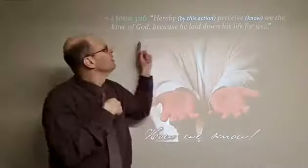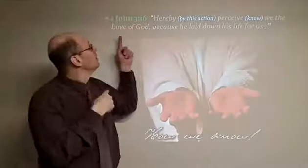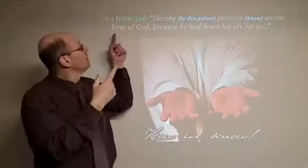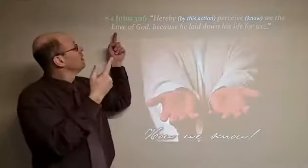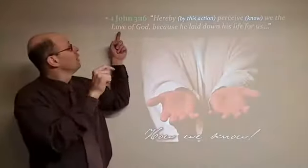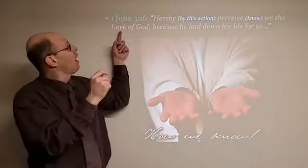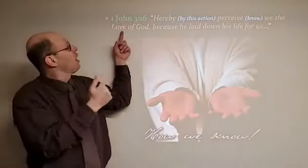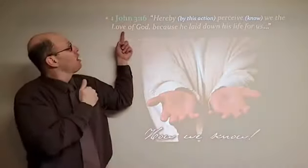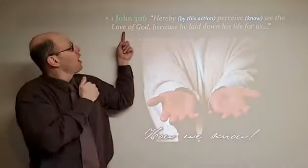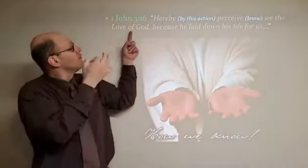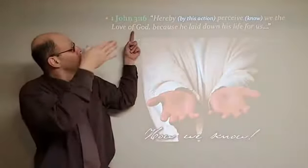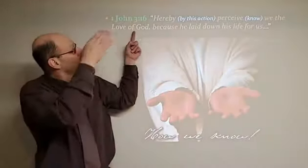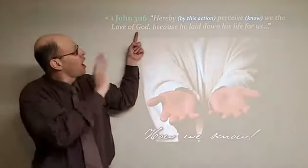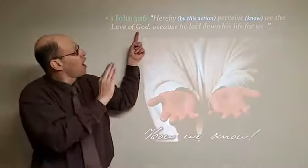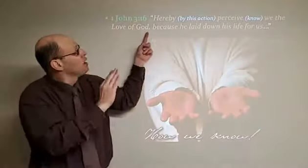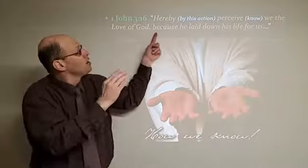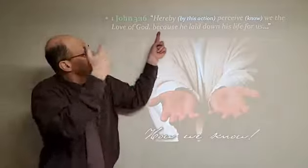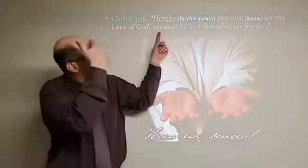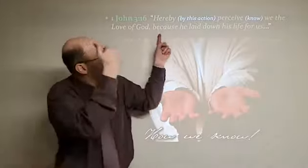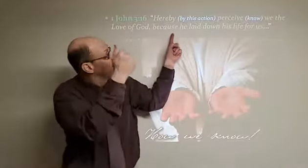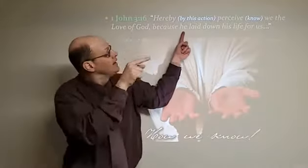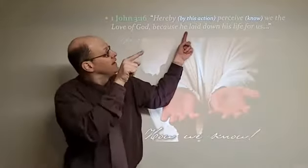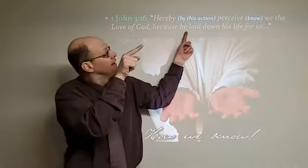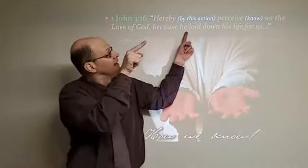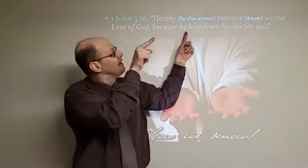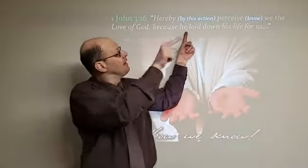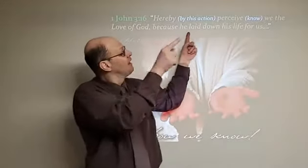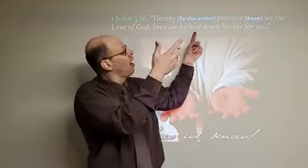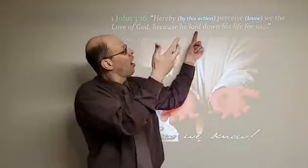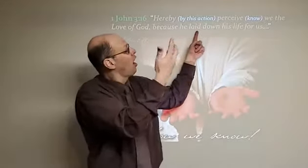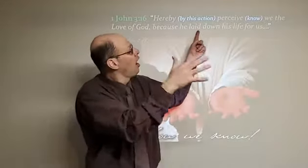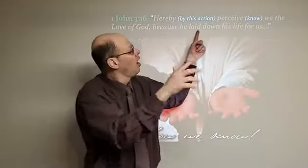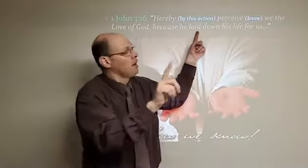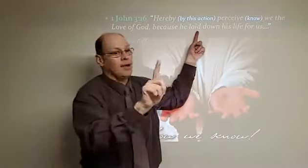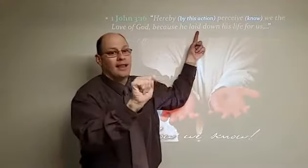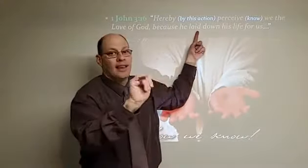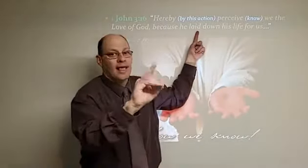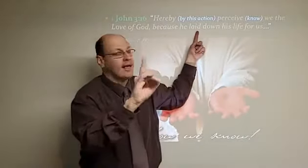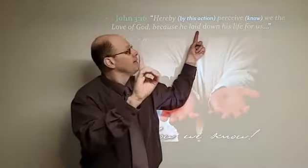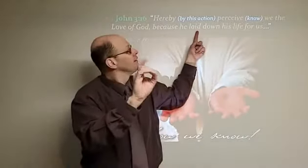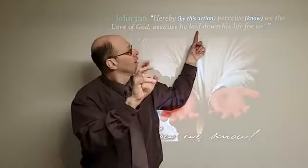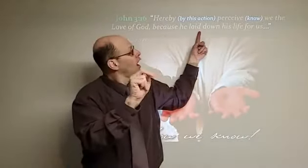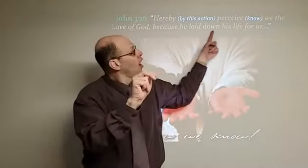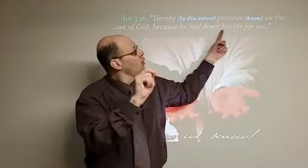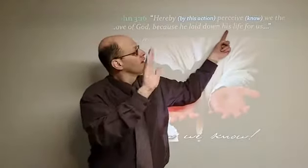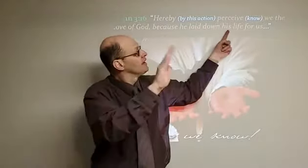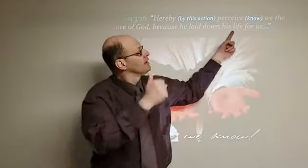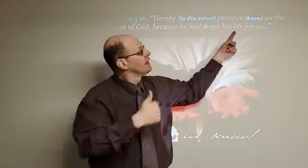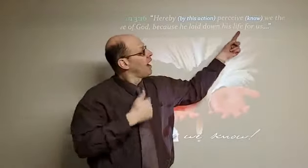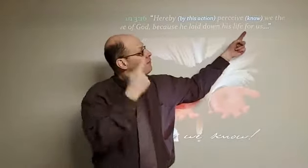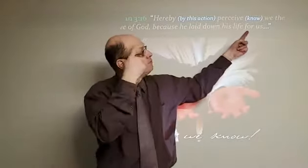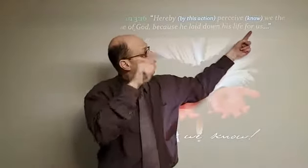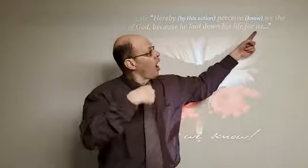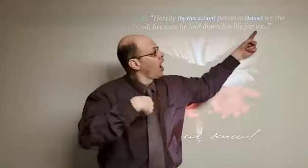perceive or no so hereby perceive we the love of God because